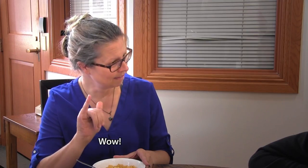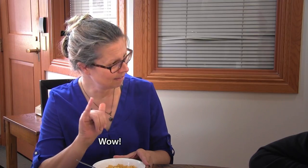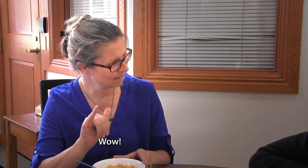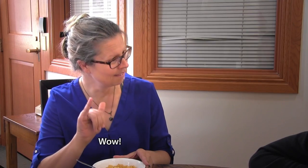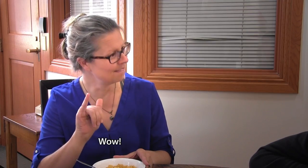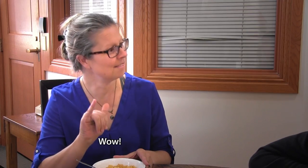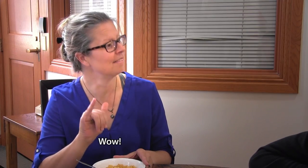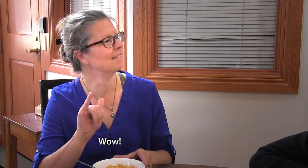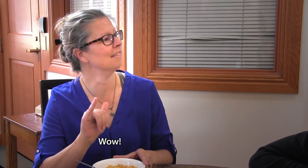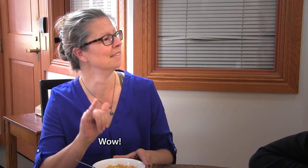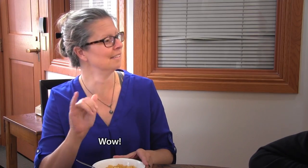1874. Wow.